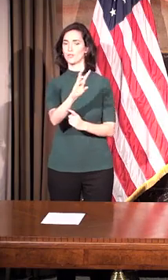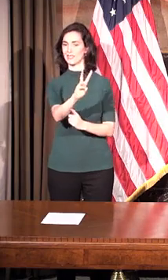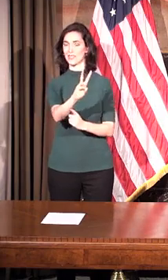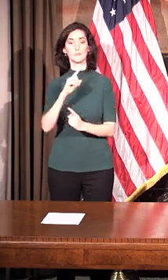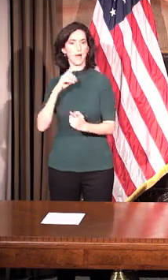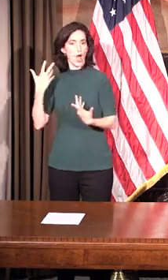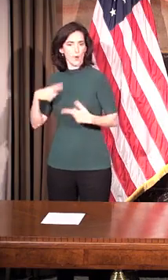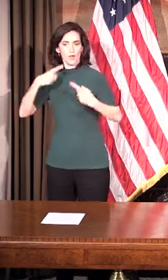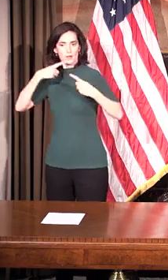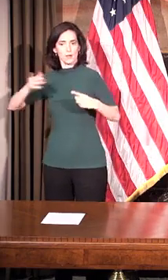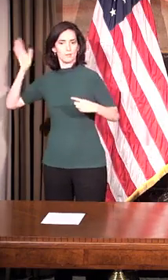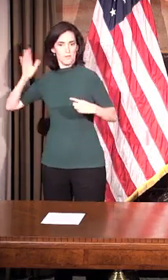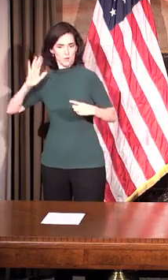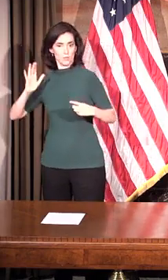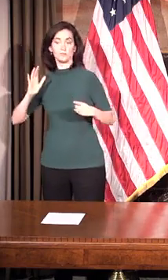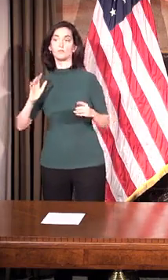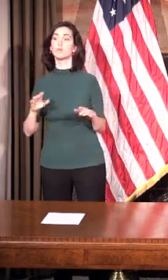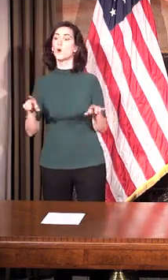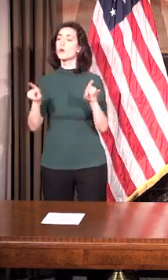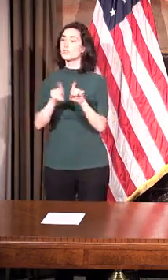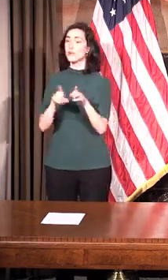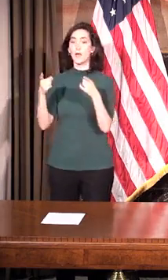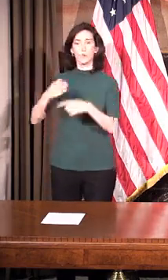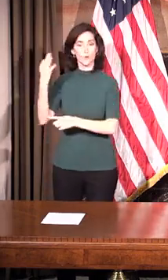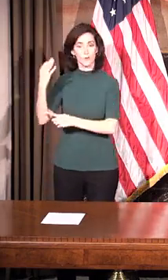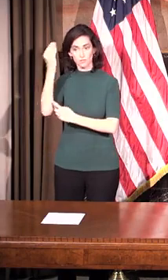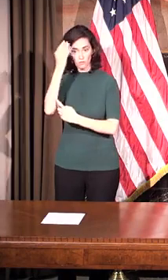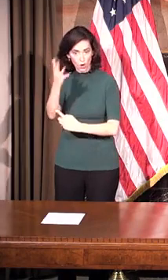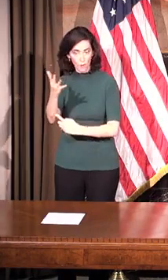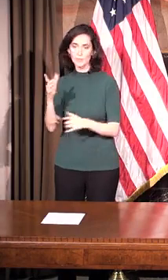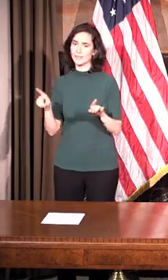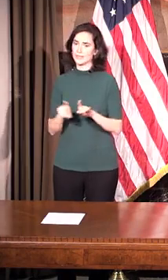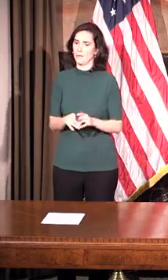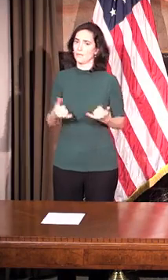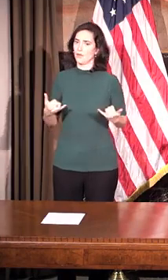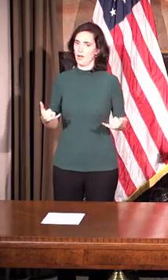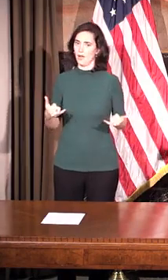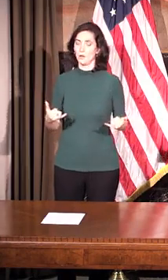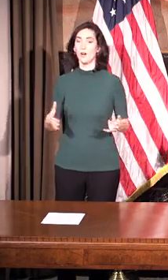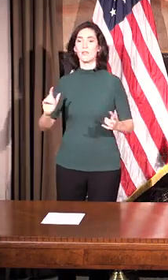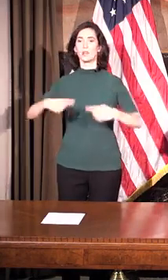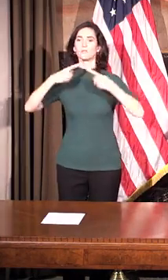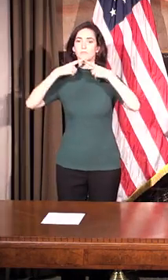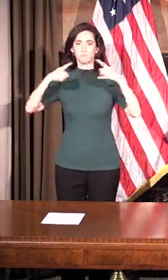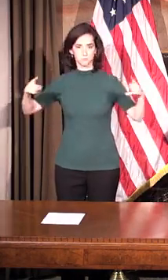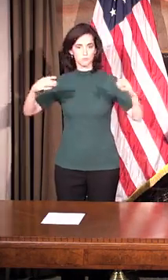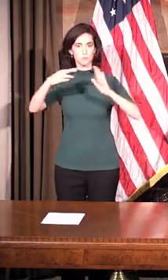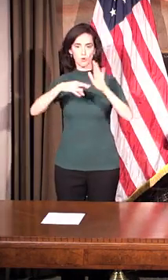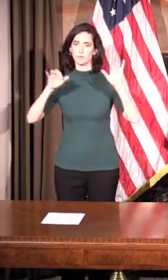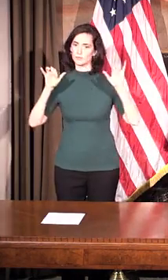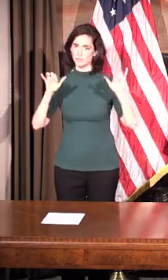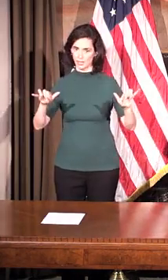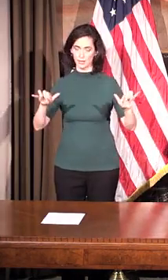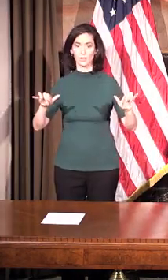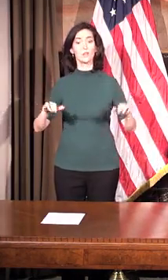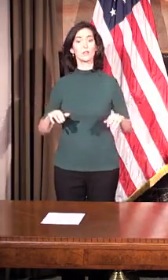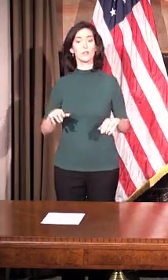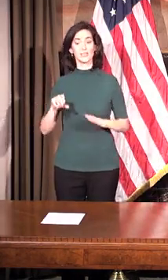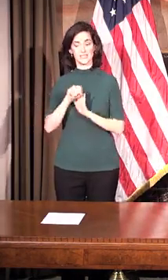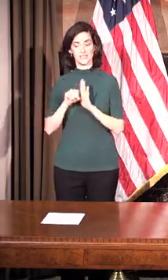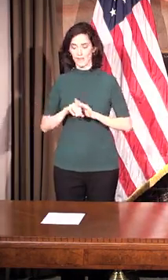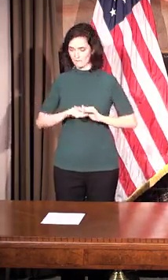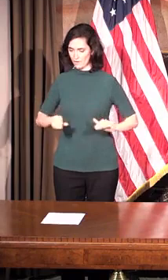And so I will say what I said on Friday. That proclamation remains in effect. The state is in phase 3 with